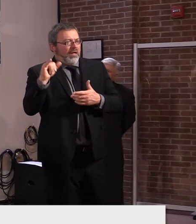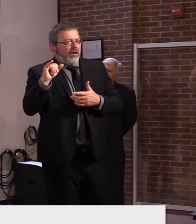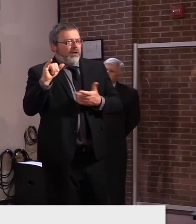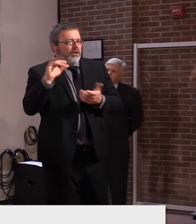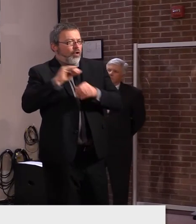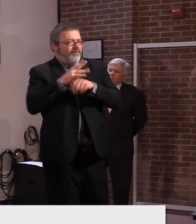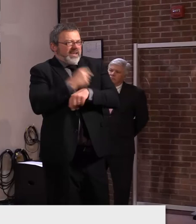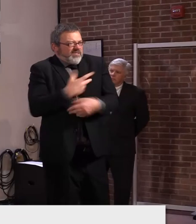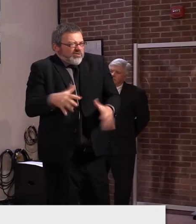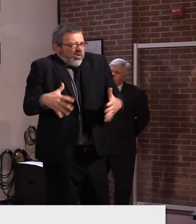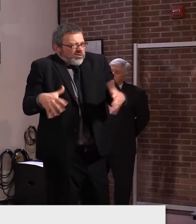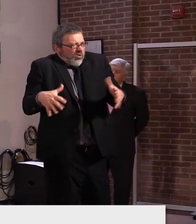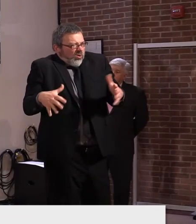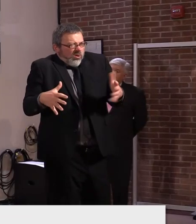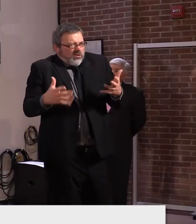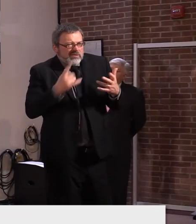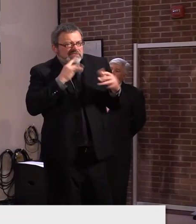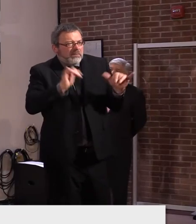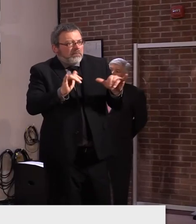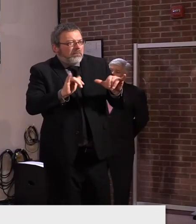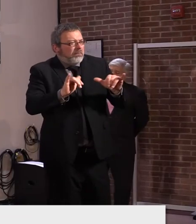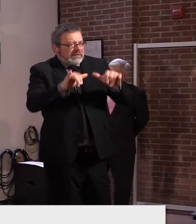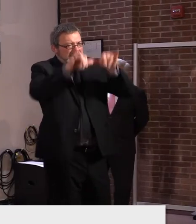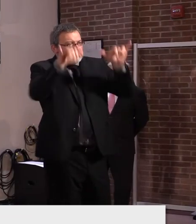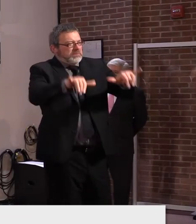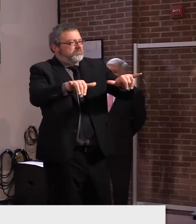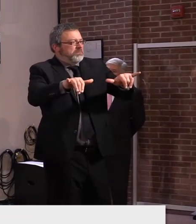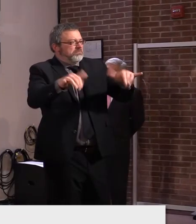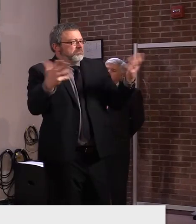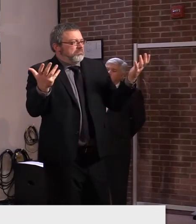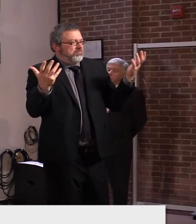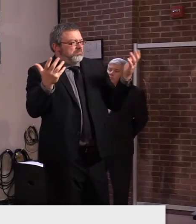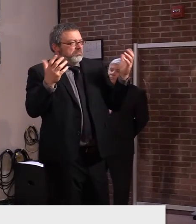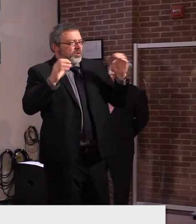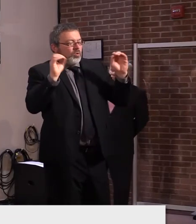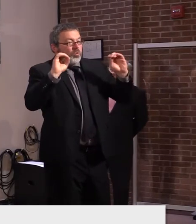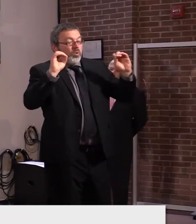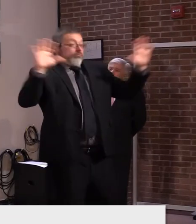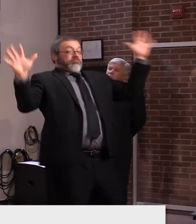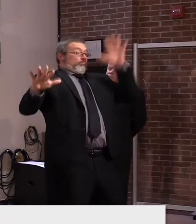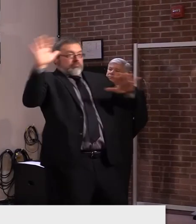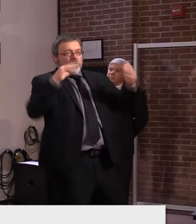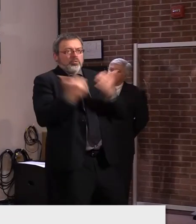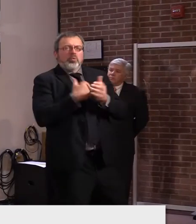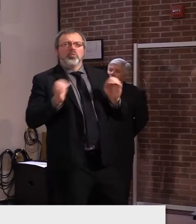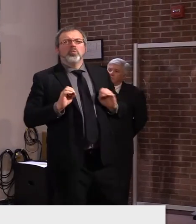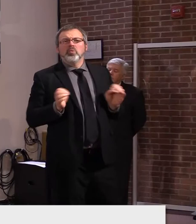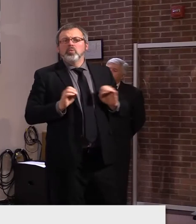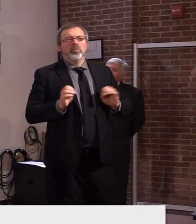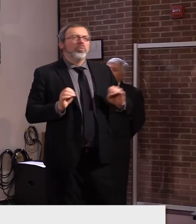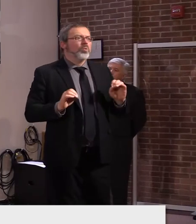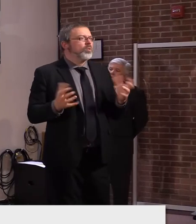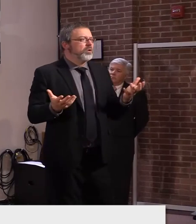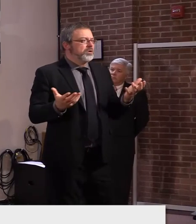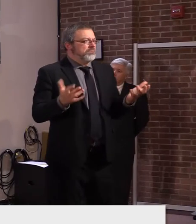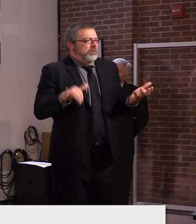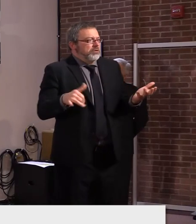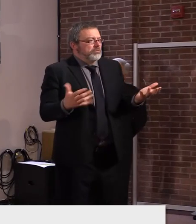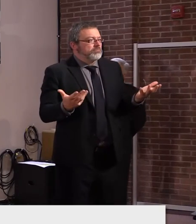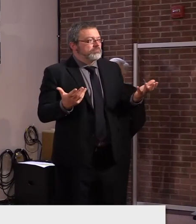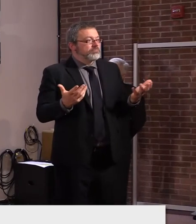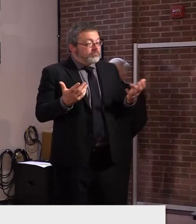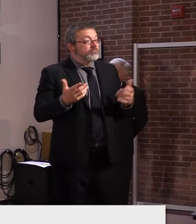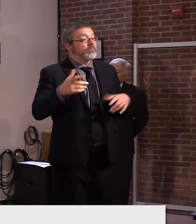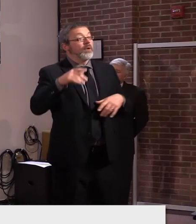record because they have that sort of user level access. But we weren't able to permit them to use that information in the calculation of